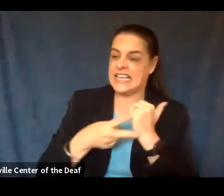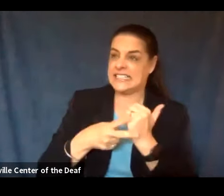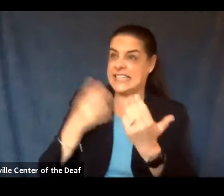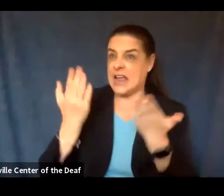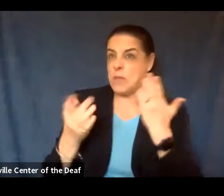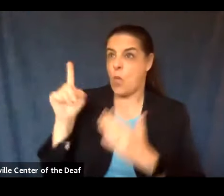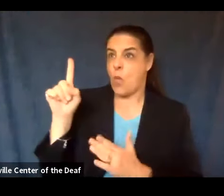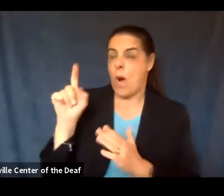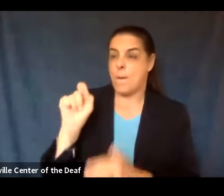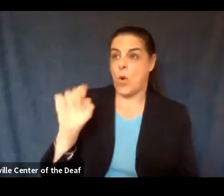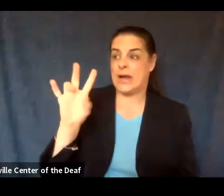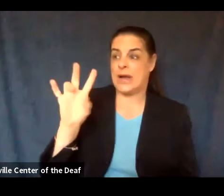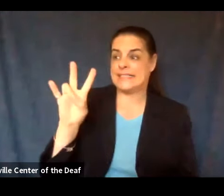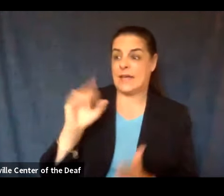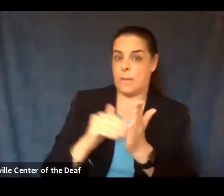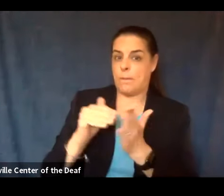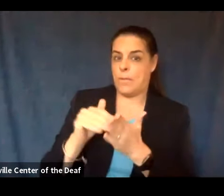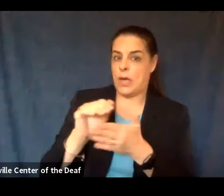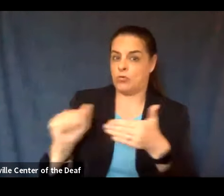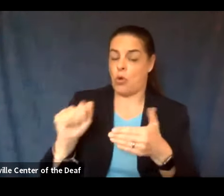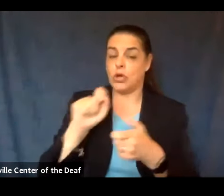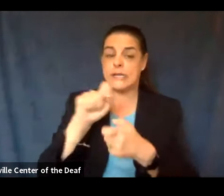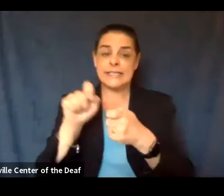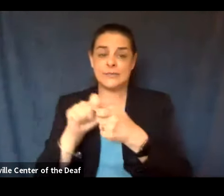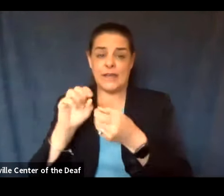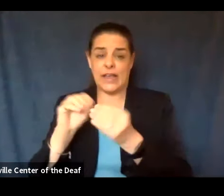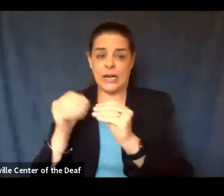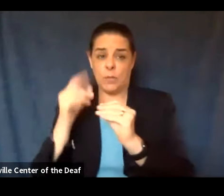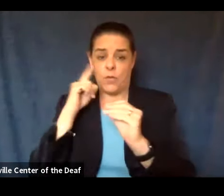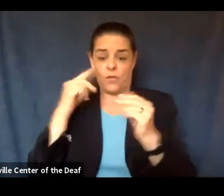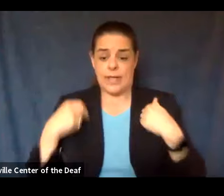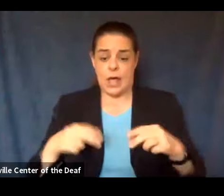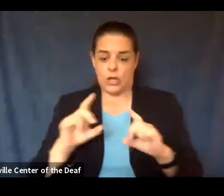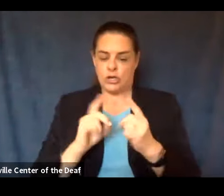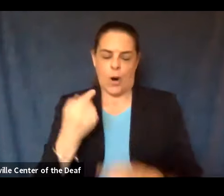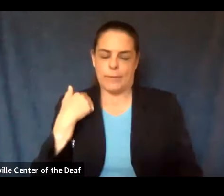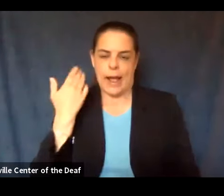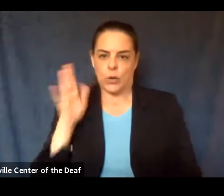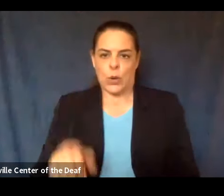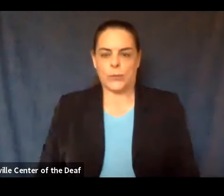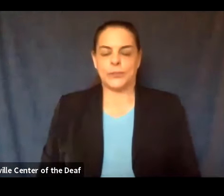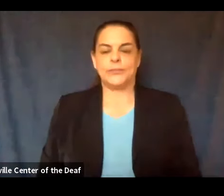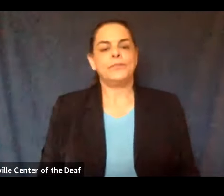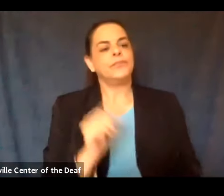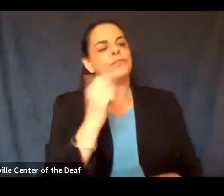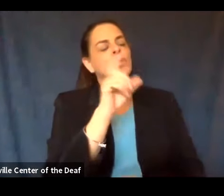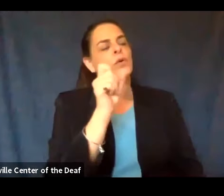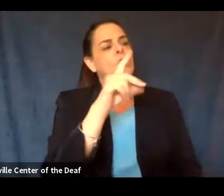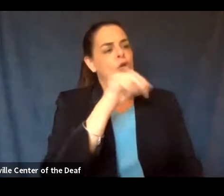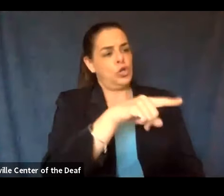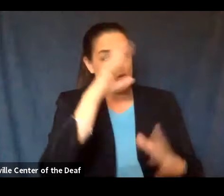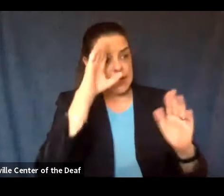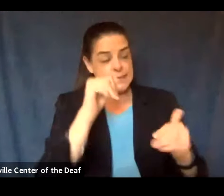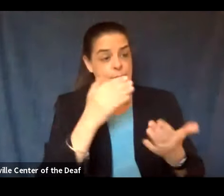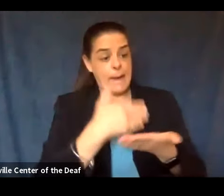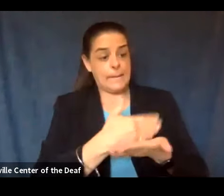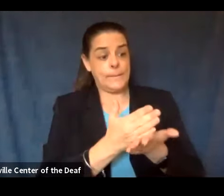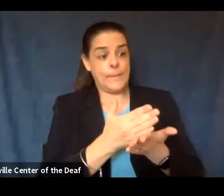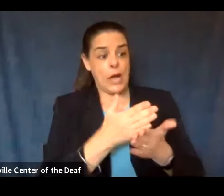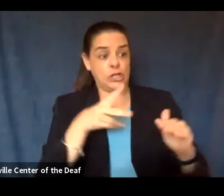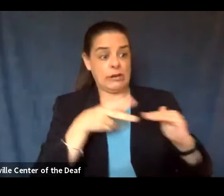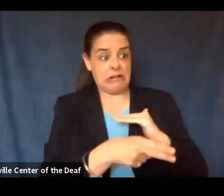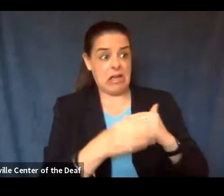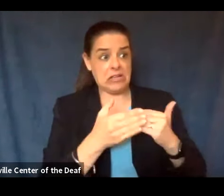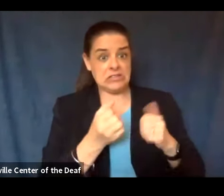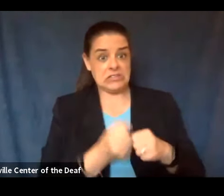million. I don't have that dollar amount specifically for the health department. Another question, do you expect budget cuts in the next year